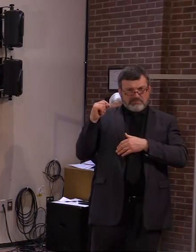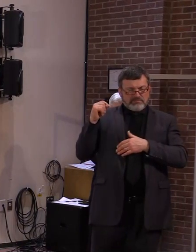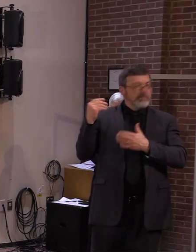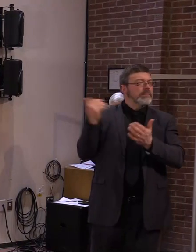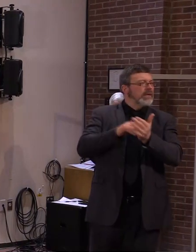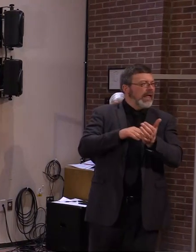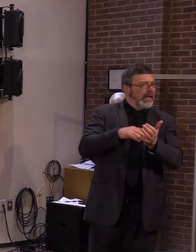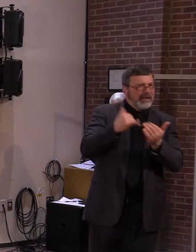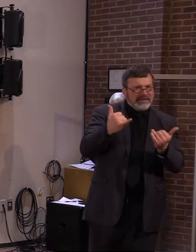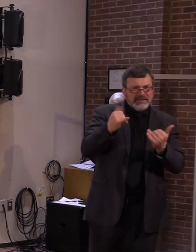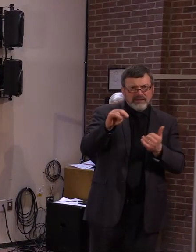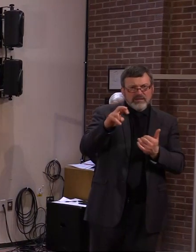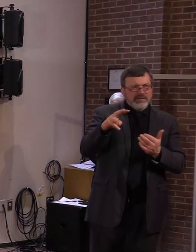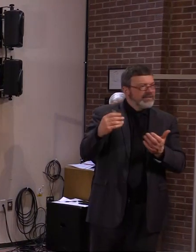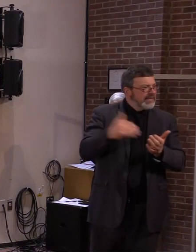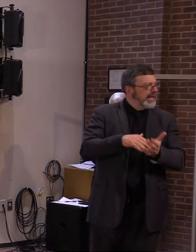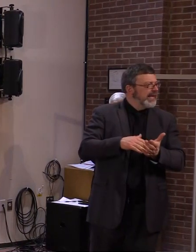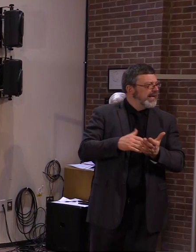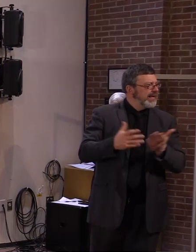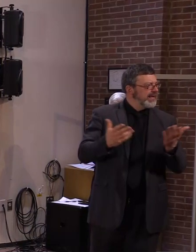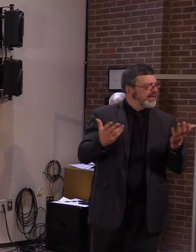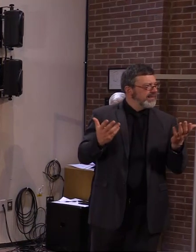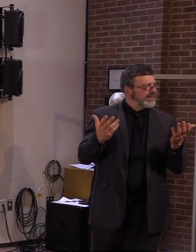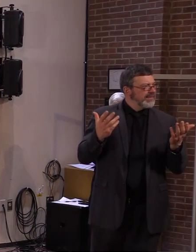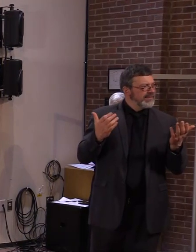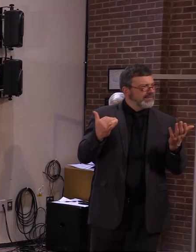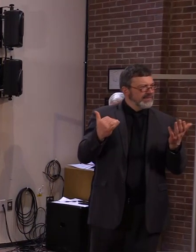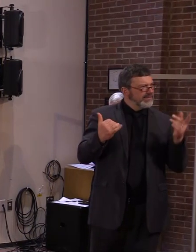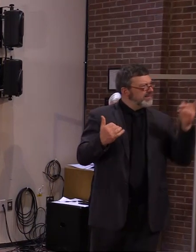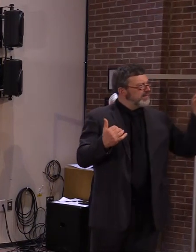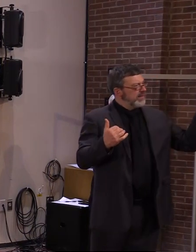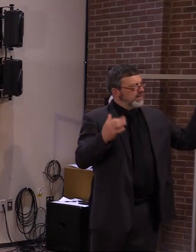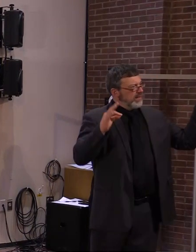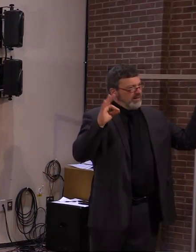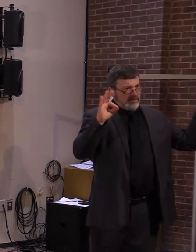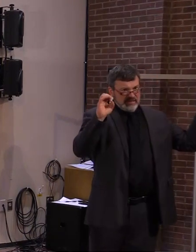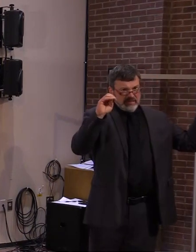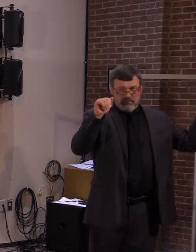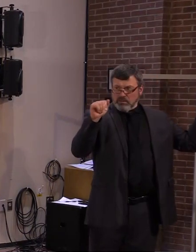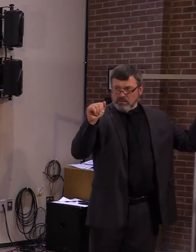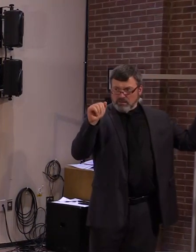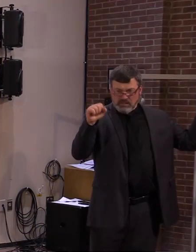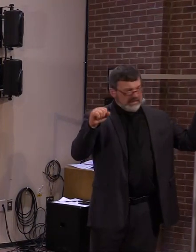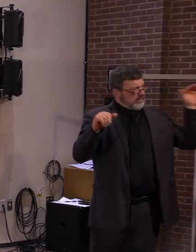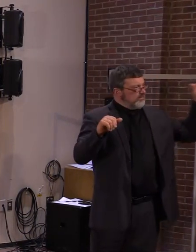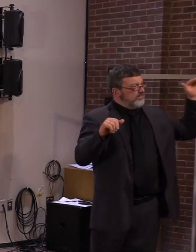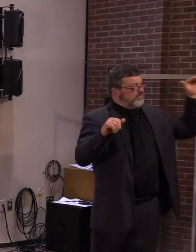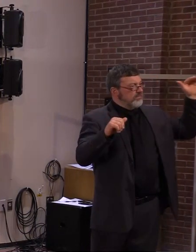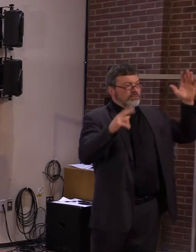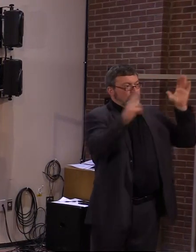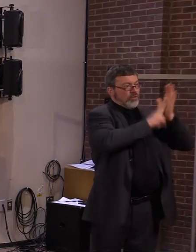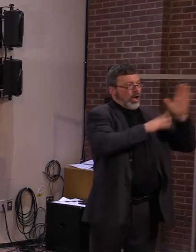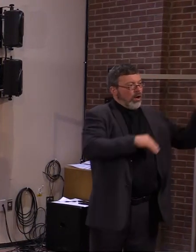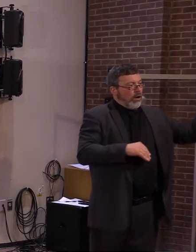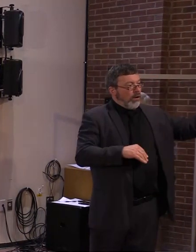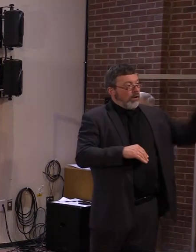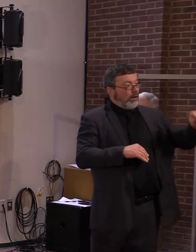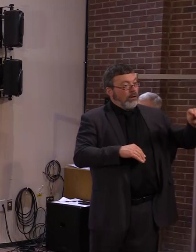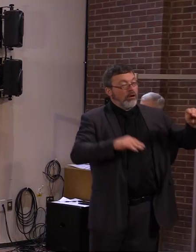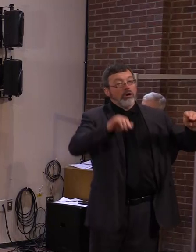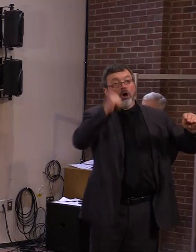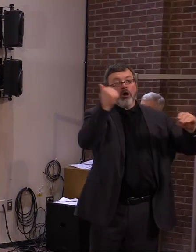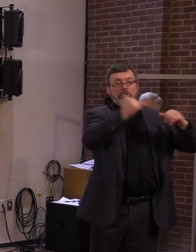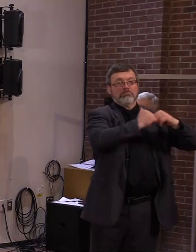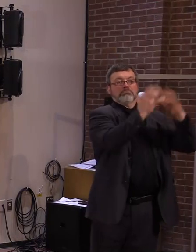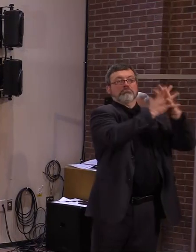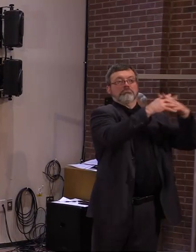asked the federal government for help with FEMA contractors. If those workers come through, would the state consider putting up field hospitals for COVID patients staffed with federal